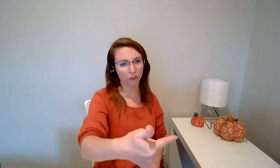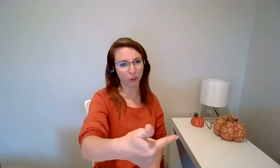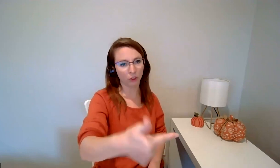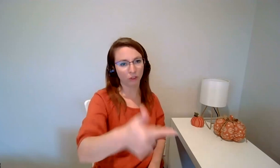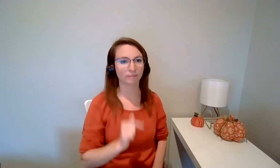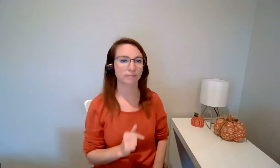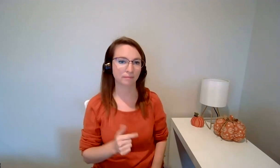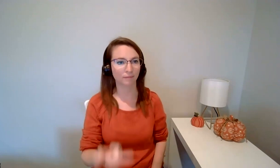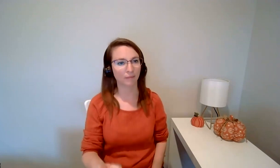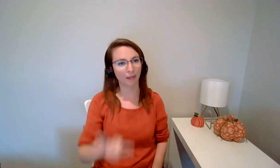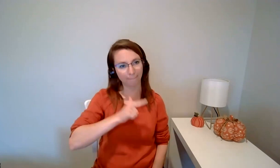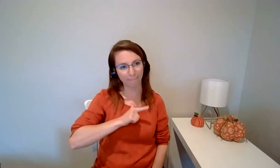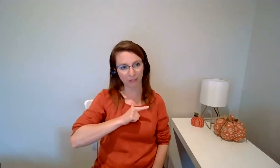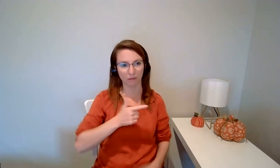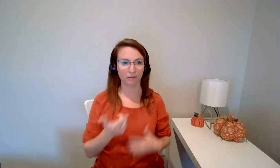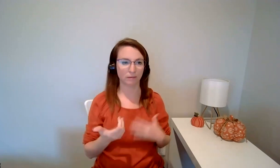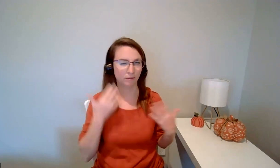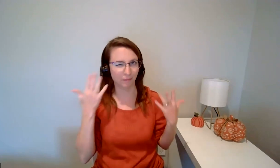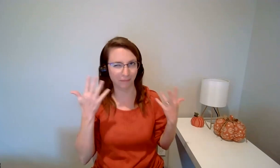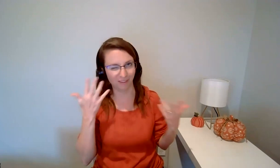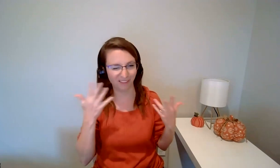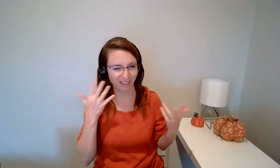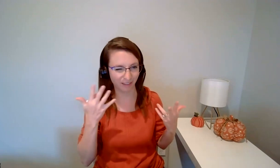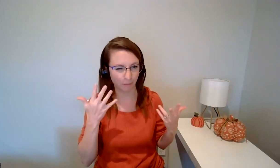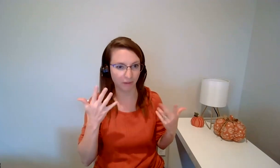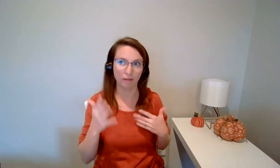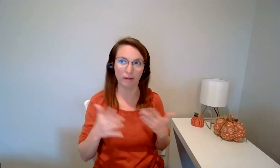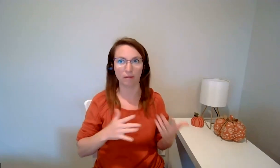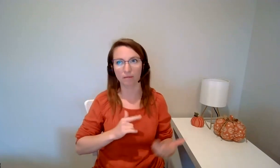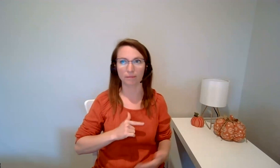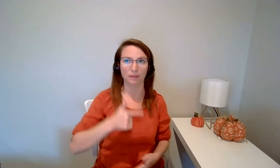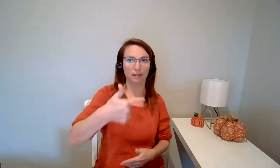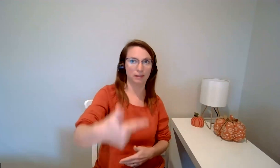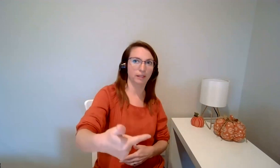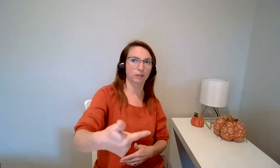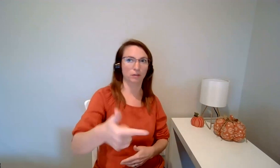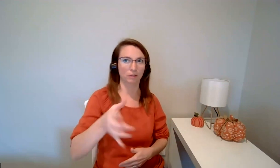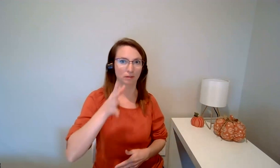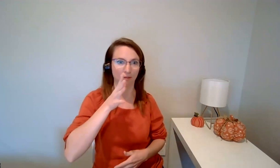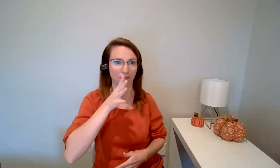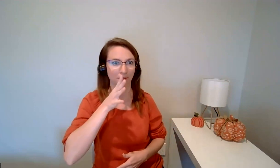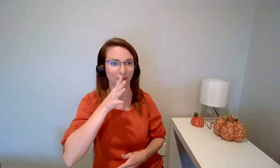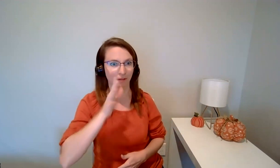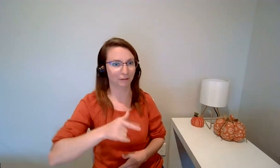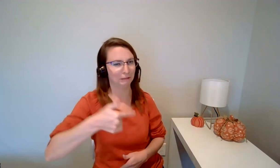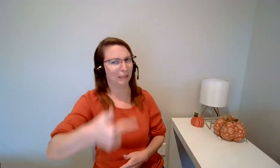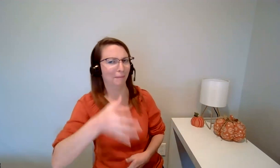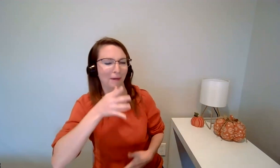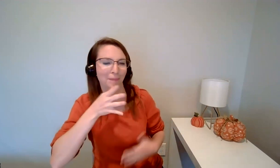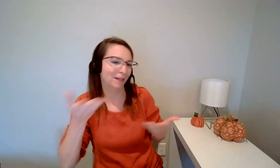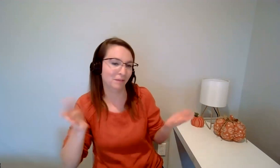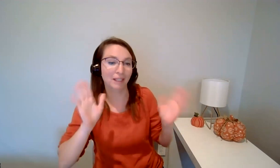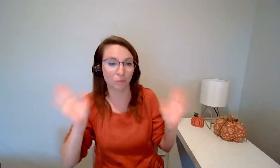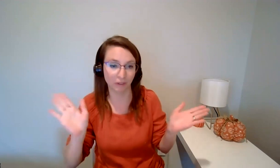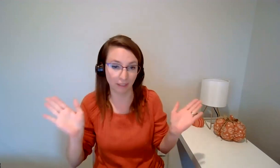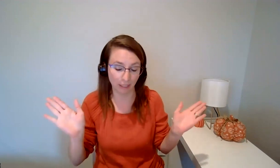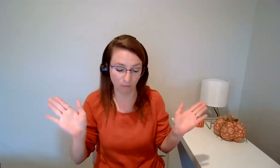turn, my turn. So, I mean, you can kind of think about that like, oh, it's their turn, the stepmom. That's where that came